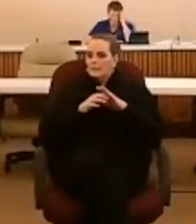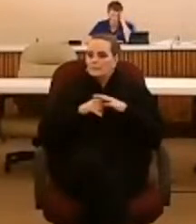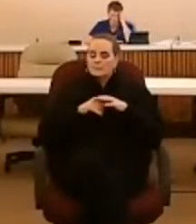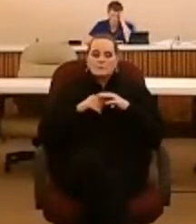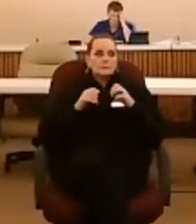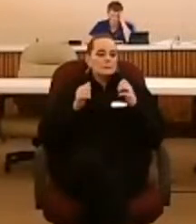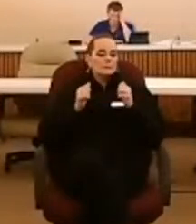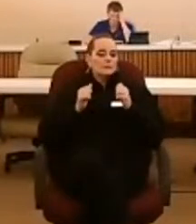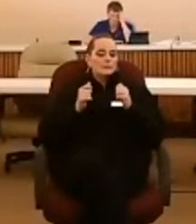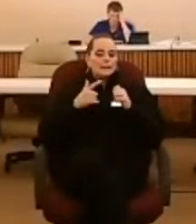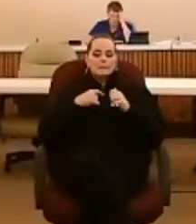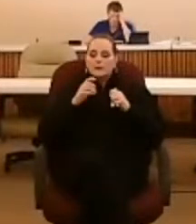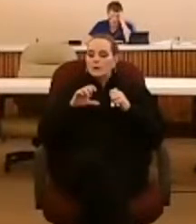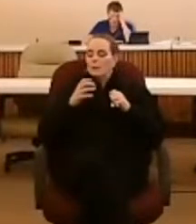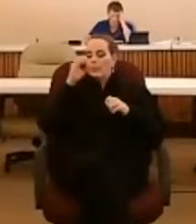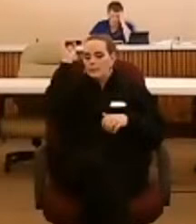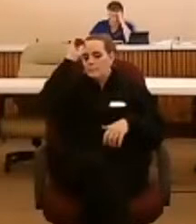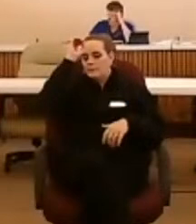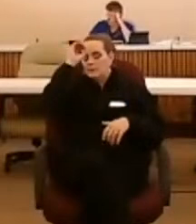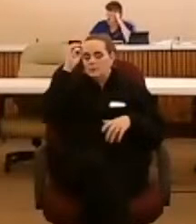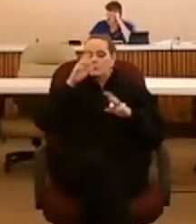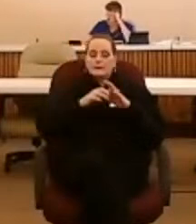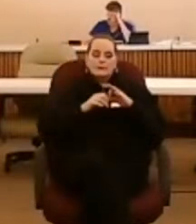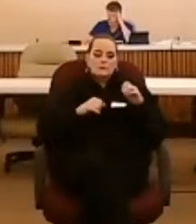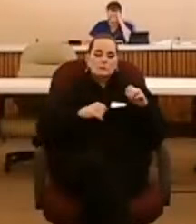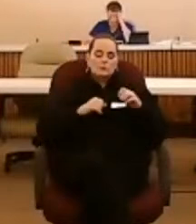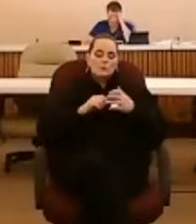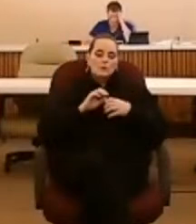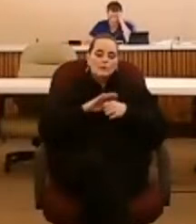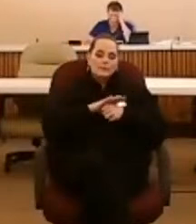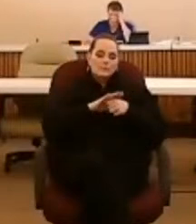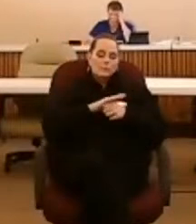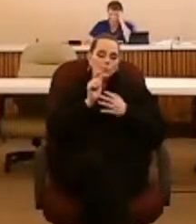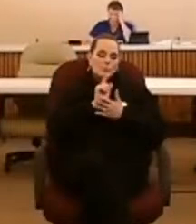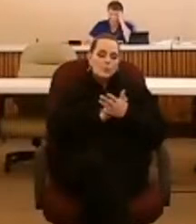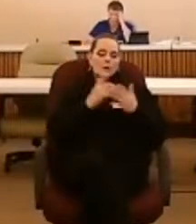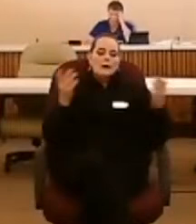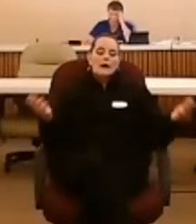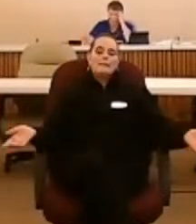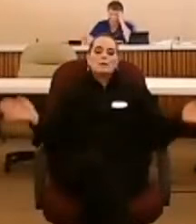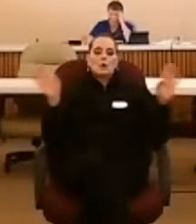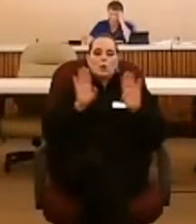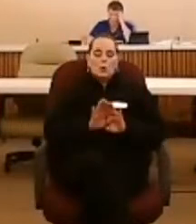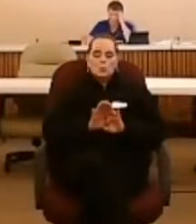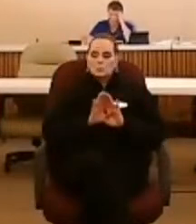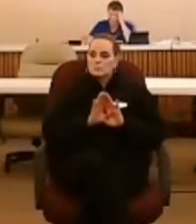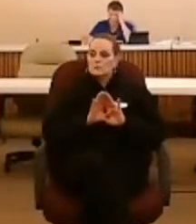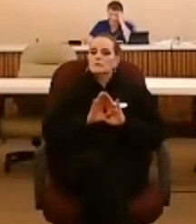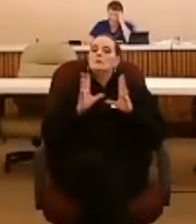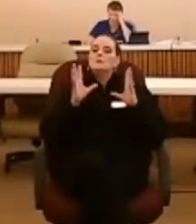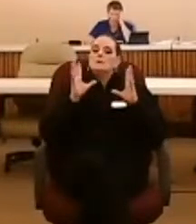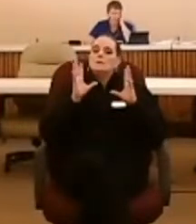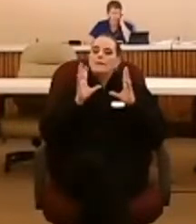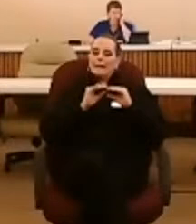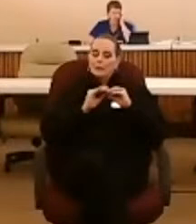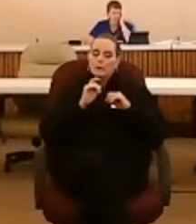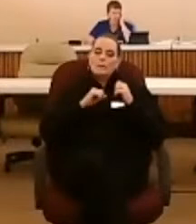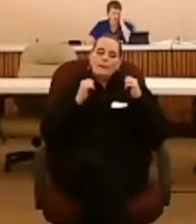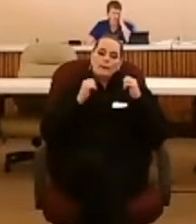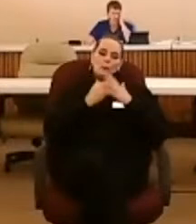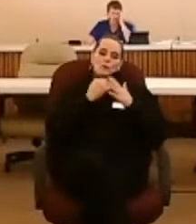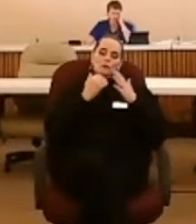no further opinions on the proposed local law, I am going to close the public hearing, and when we have the new